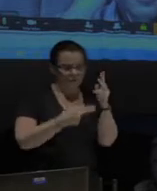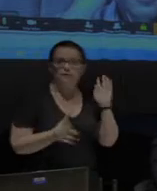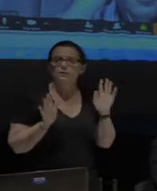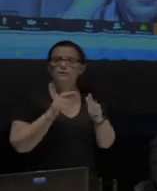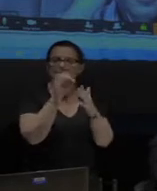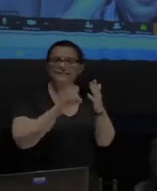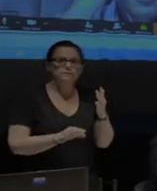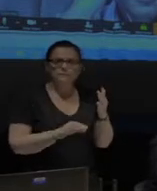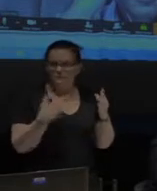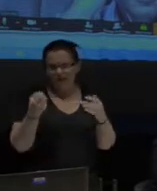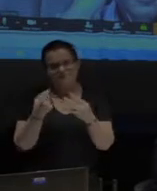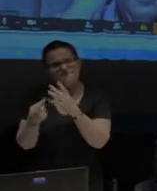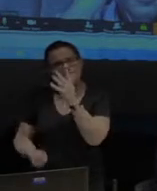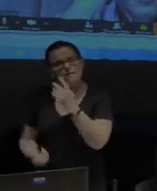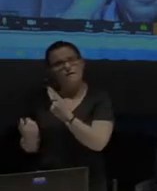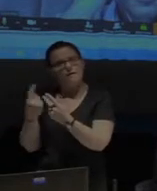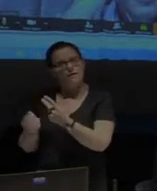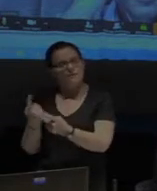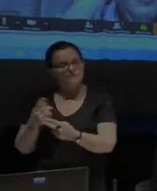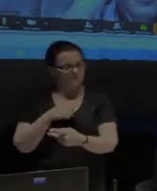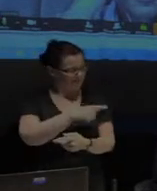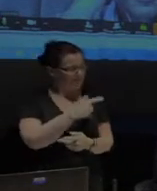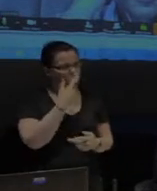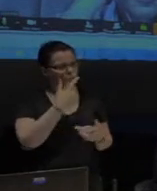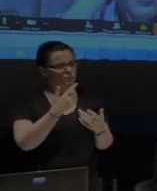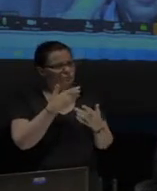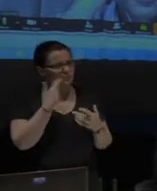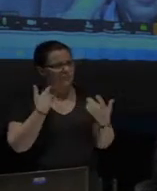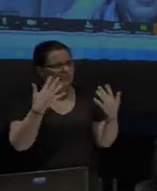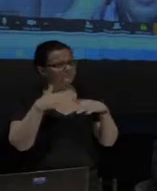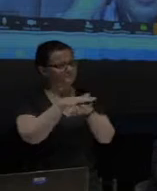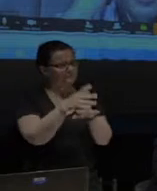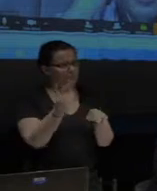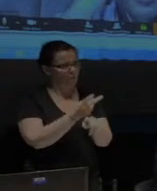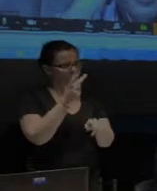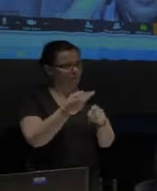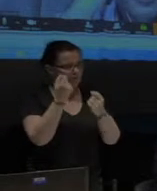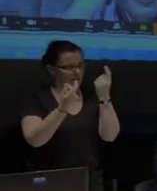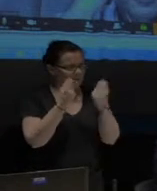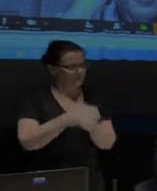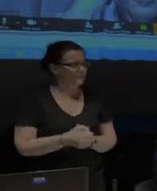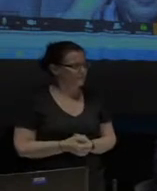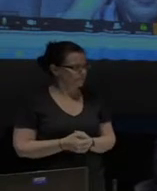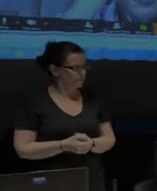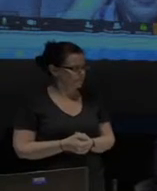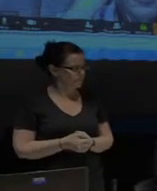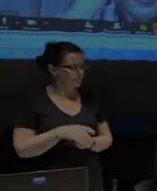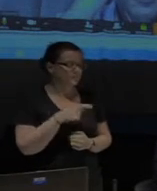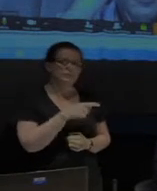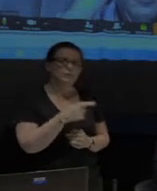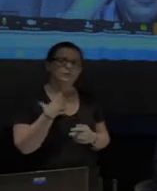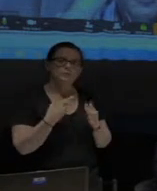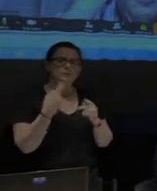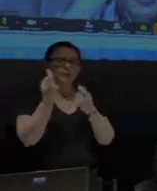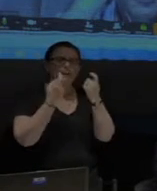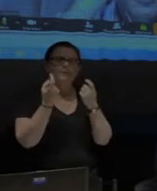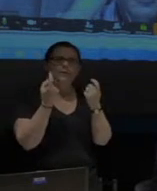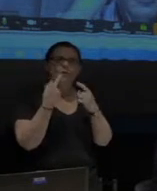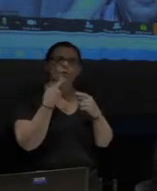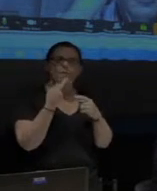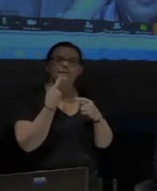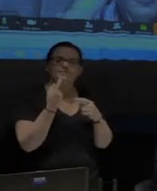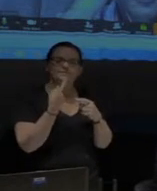first. Yeah, so can I tie it together with leadership as well? So trying to think about comments that might be helpful or I hope